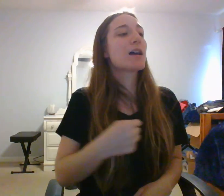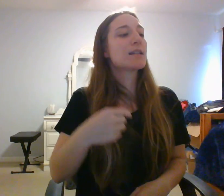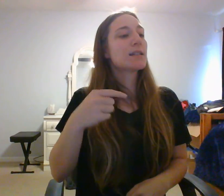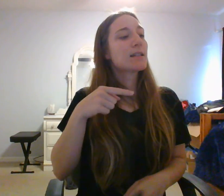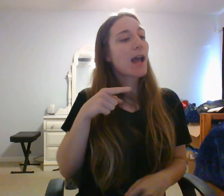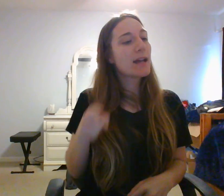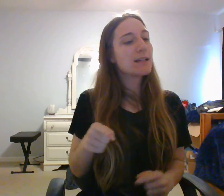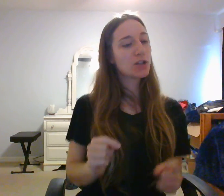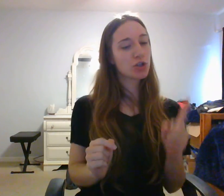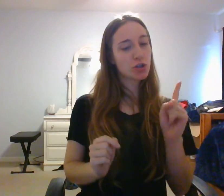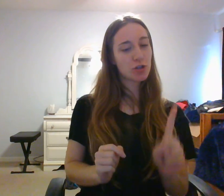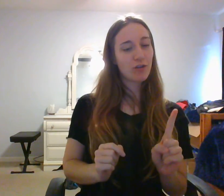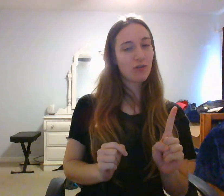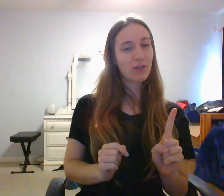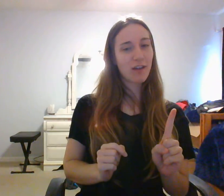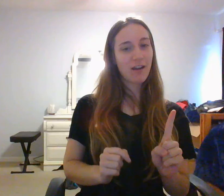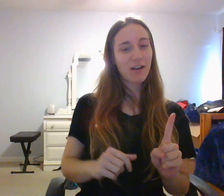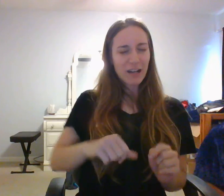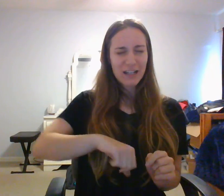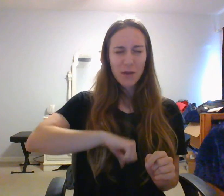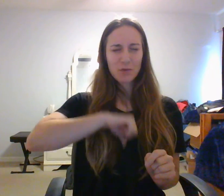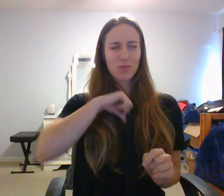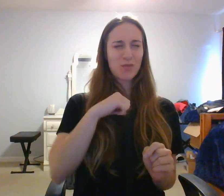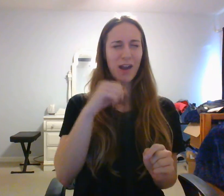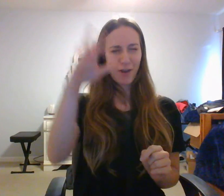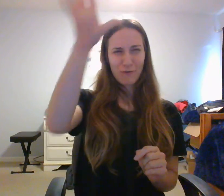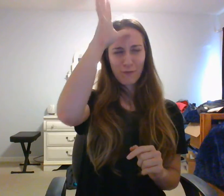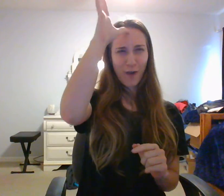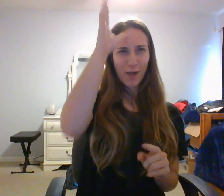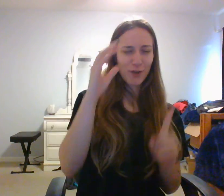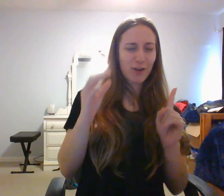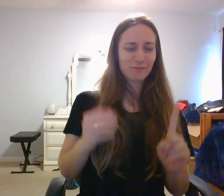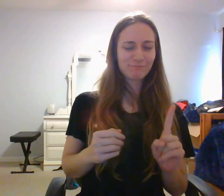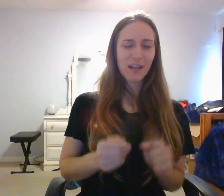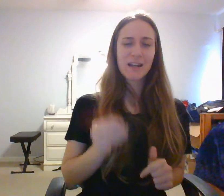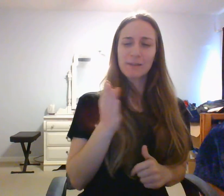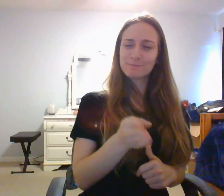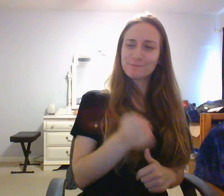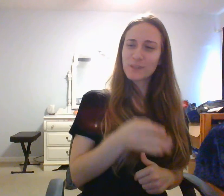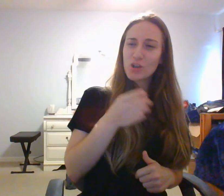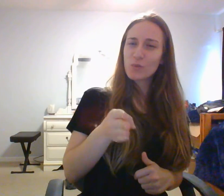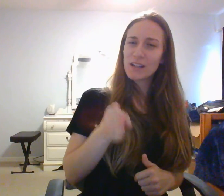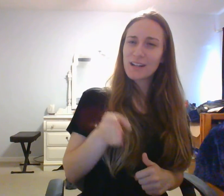He was like a proud, beaming father that everything had gone so well.